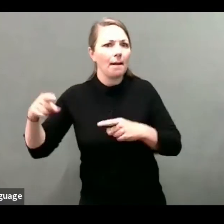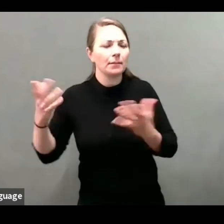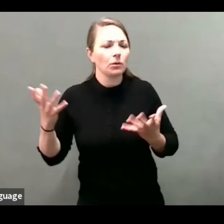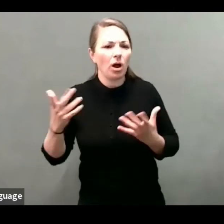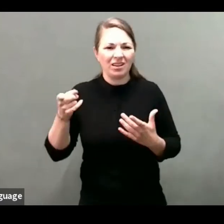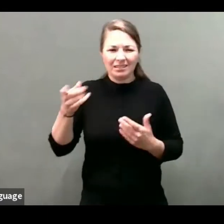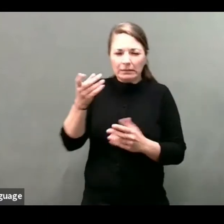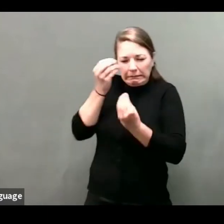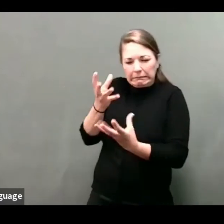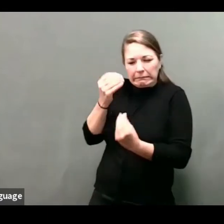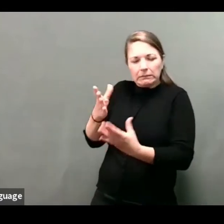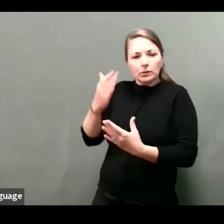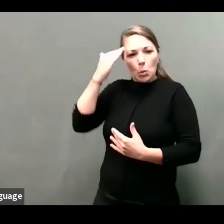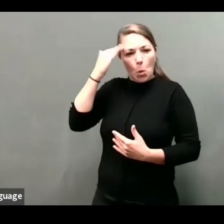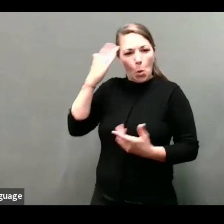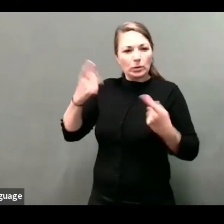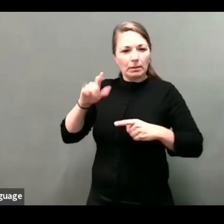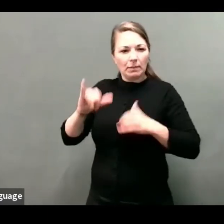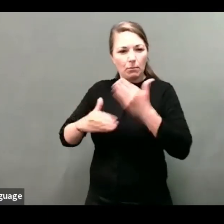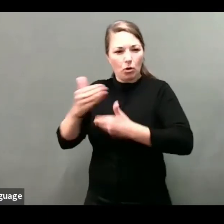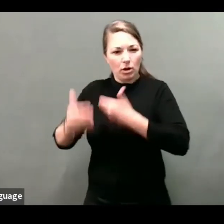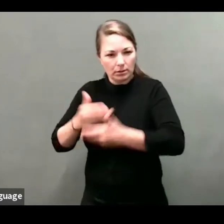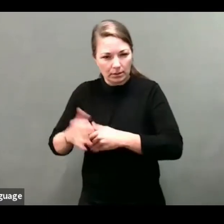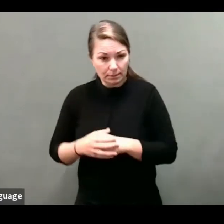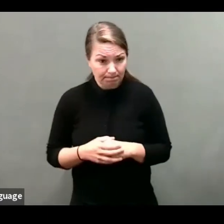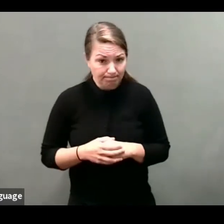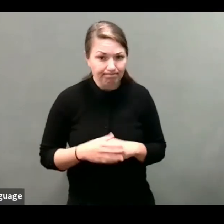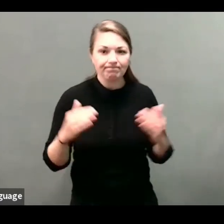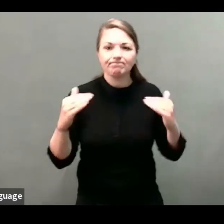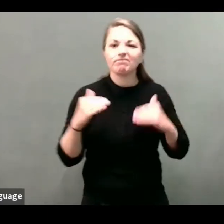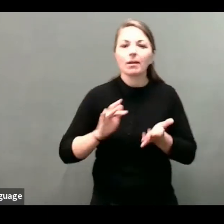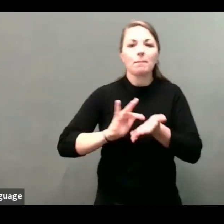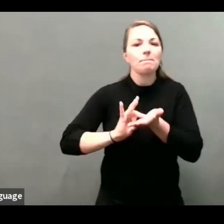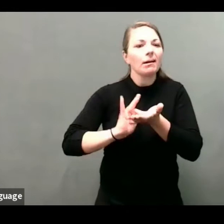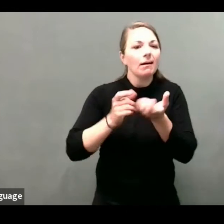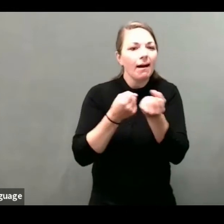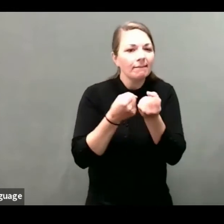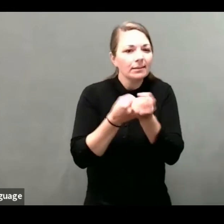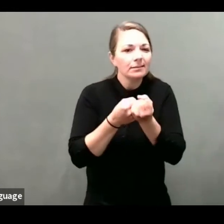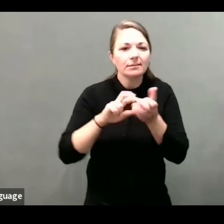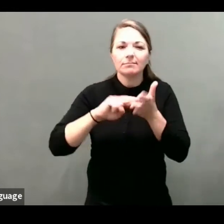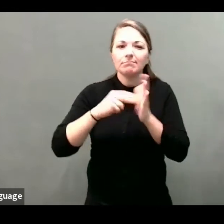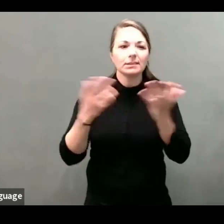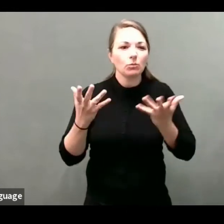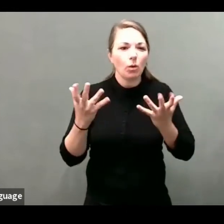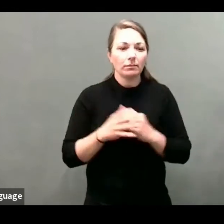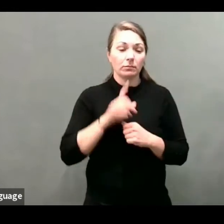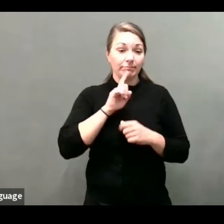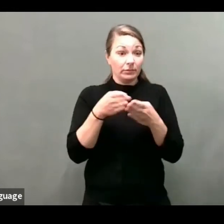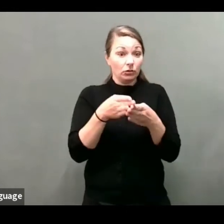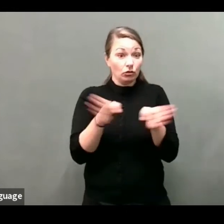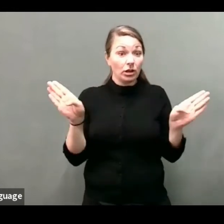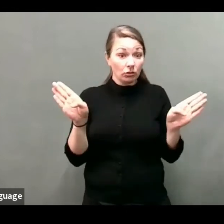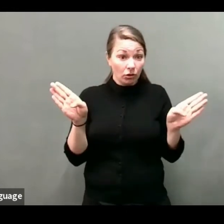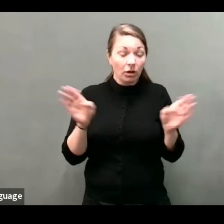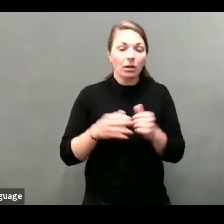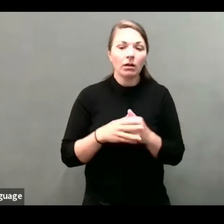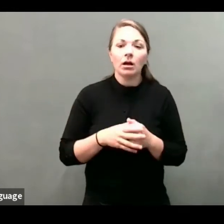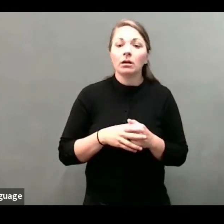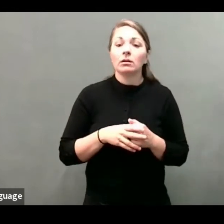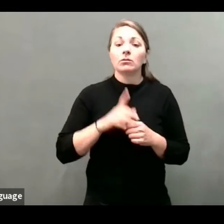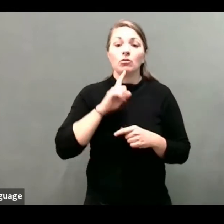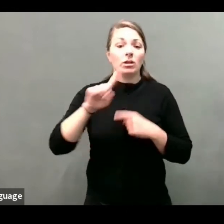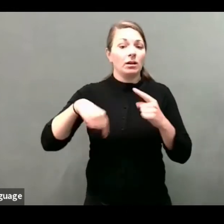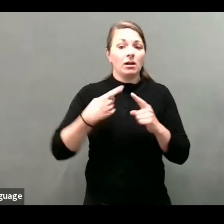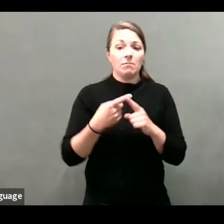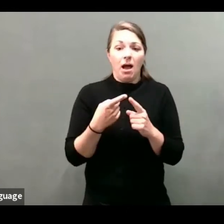process. So let's start with what is medical advocacy? So generally speaking, what medical advocacy is all about